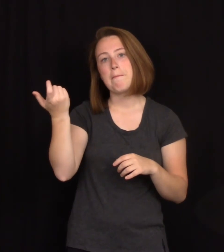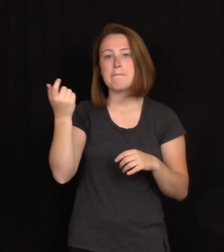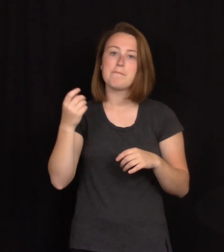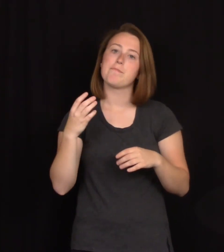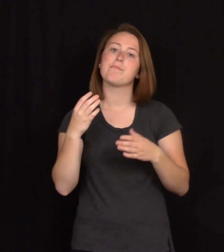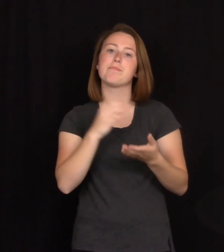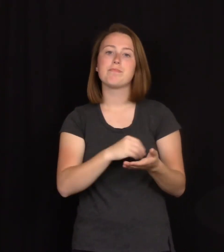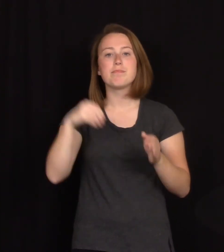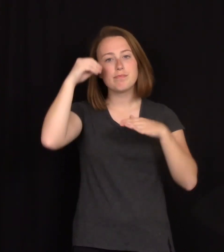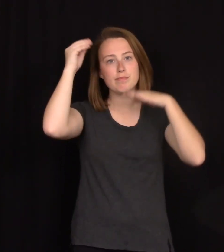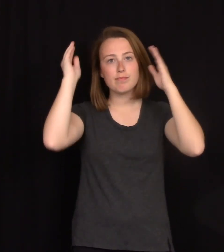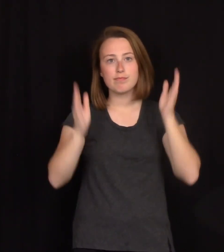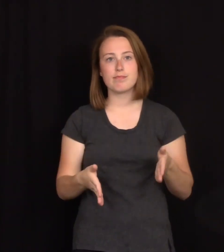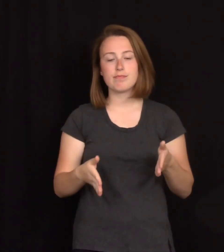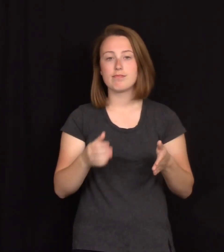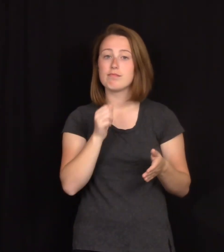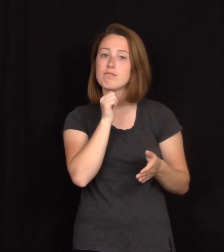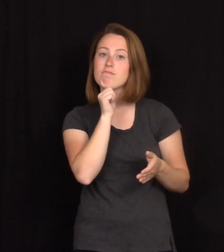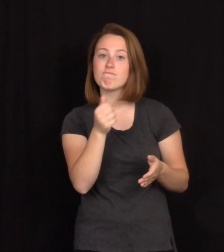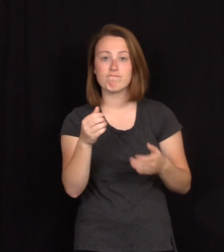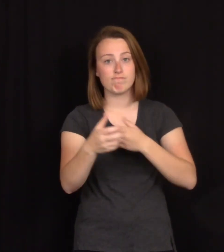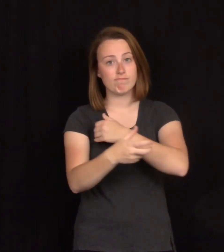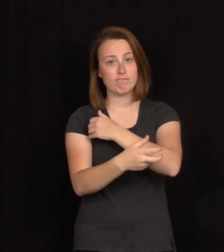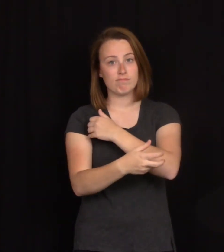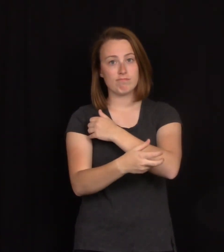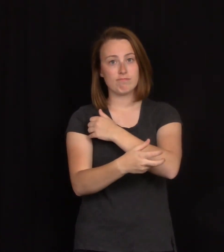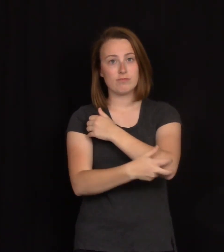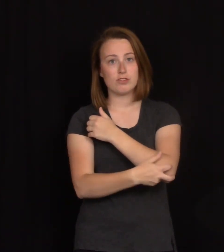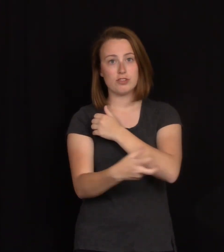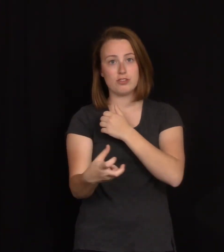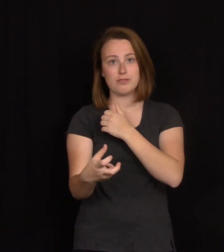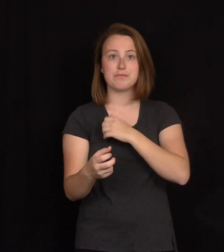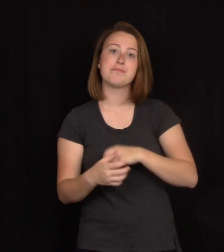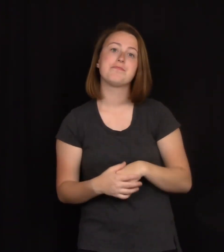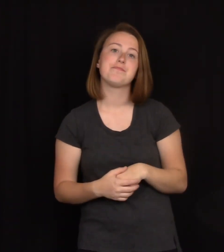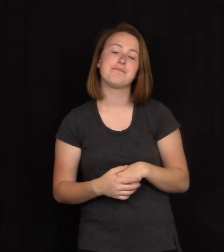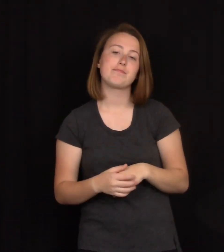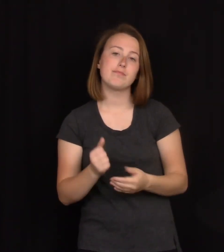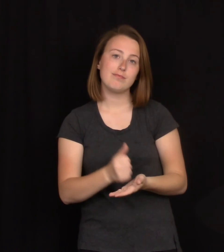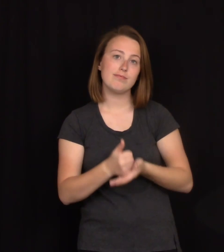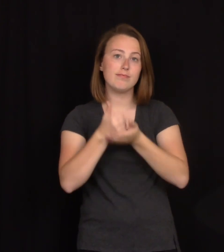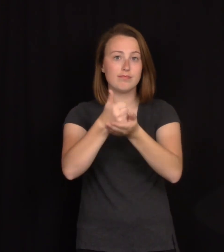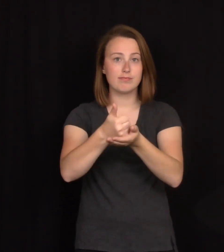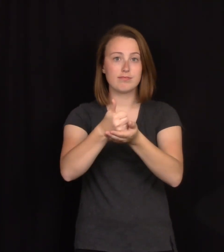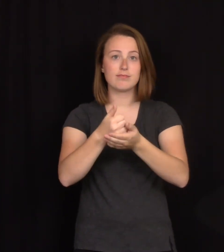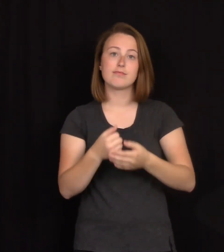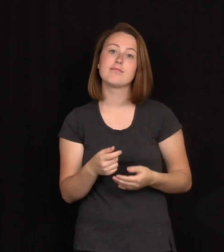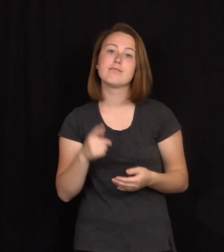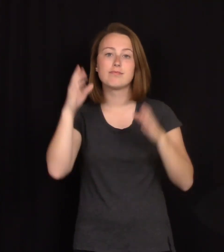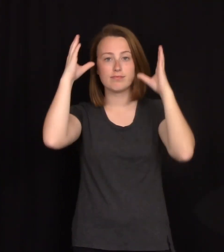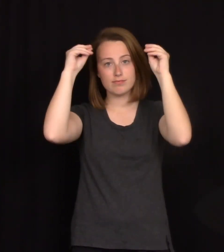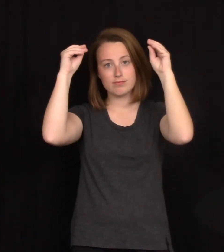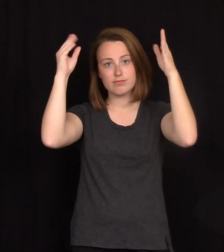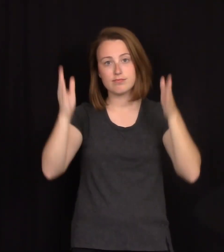in order to watch and make sure the students didn't cheat, as well as help the teachers with the tests.